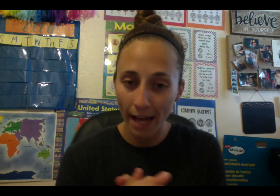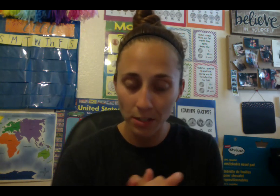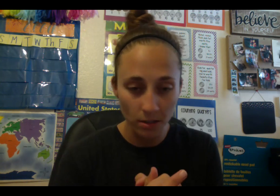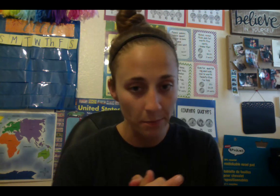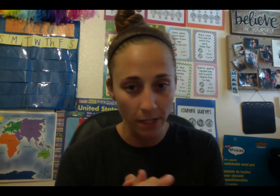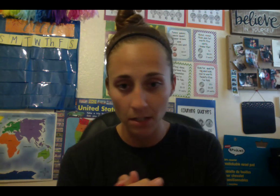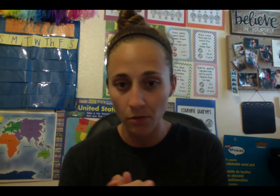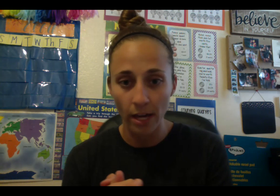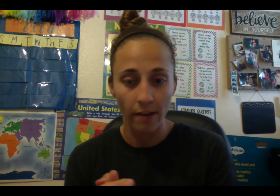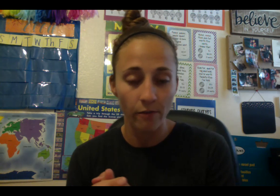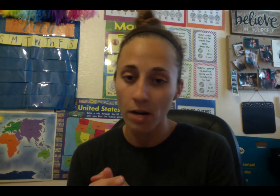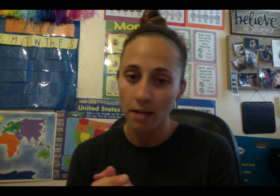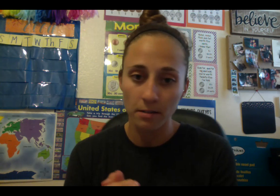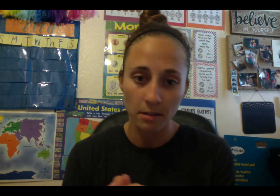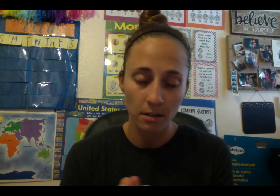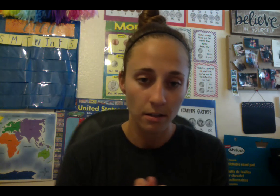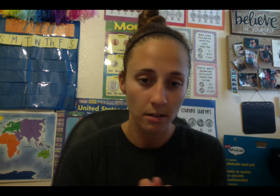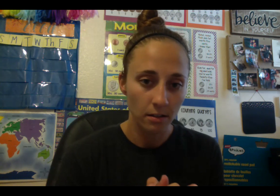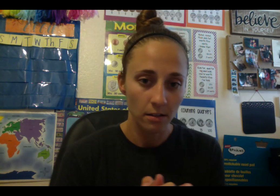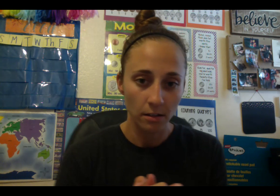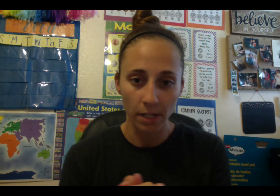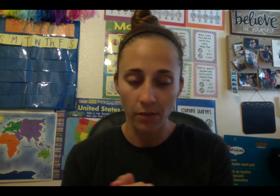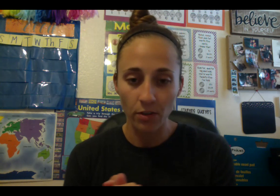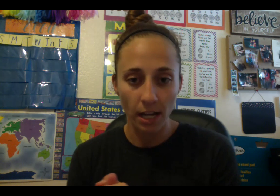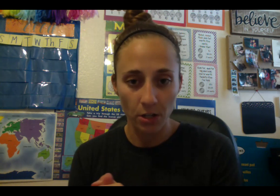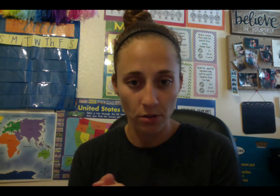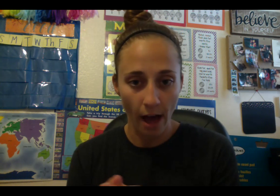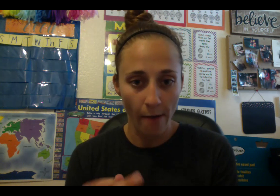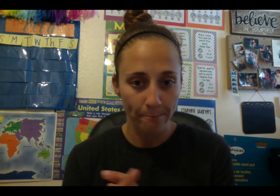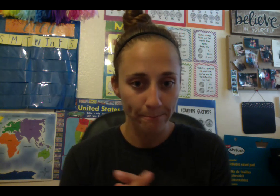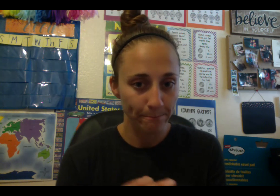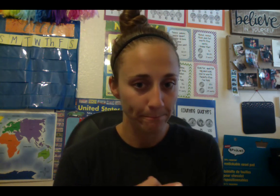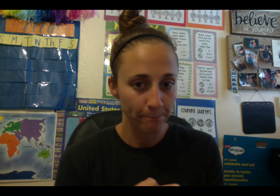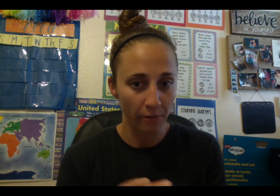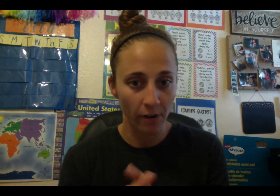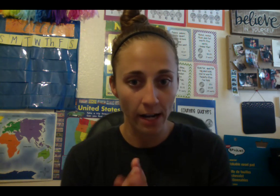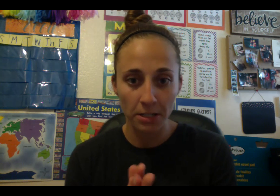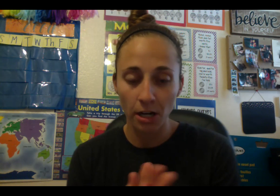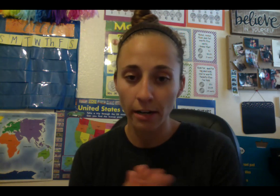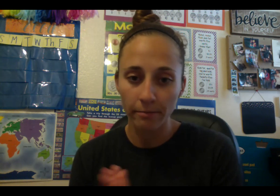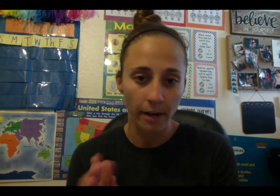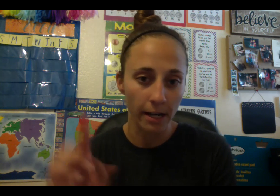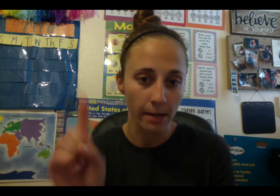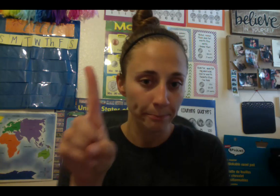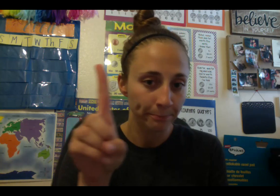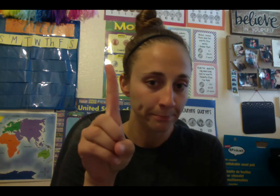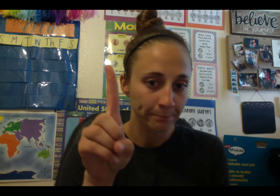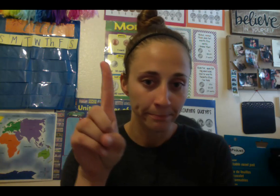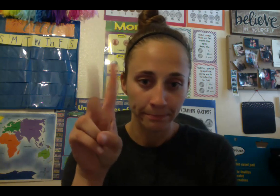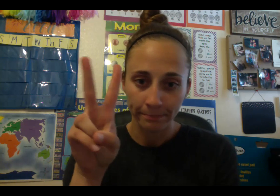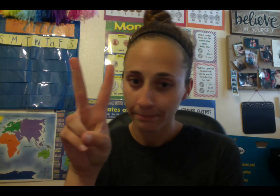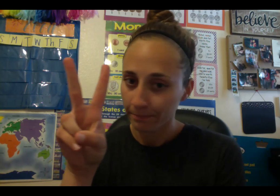or pets or siblings if you can't focus. I'm going to give you a second to do that before I get started. Ready?